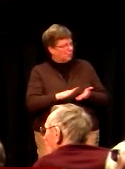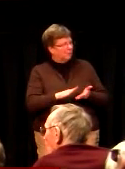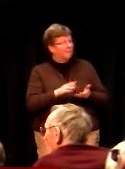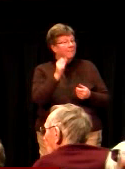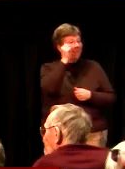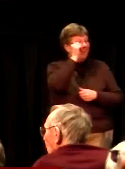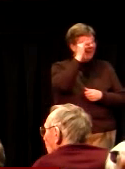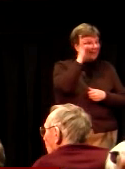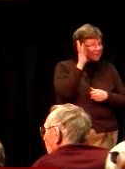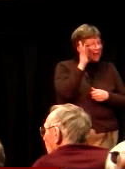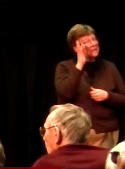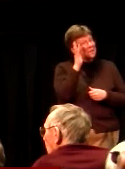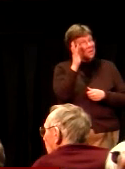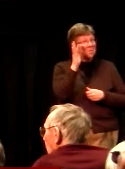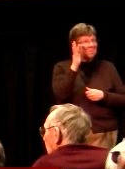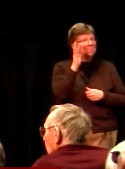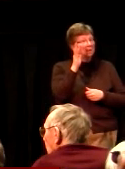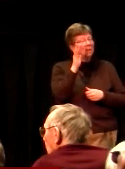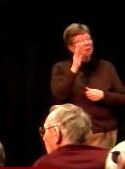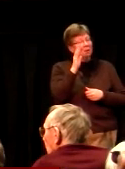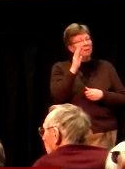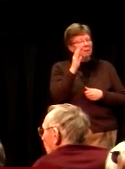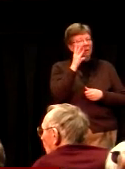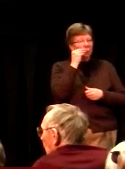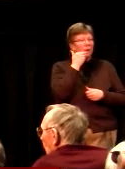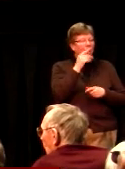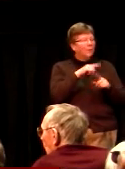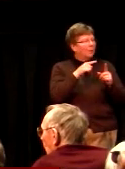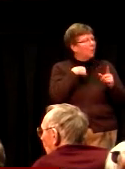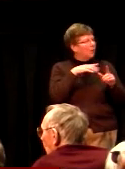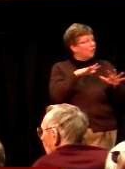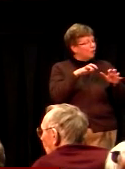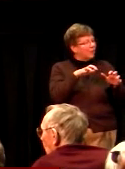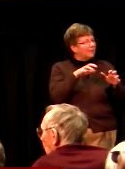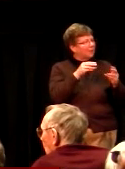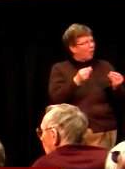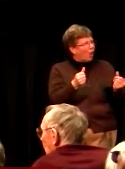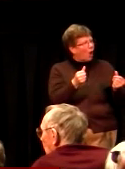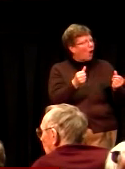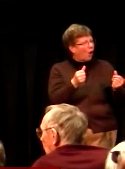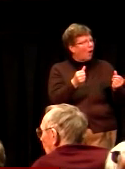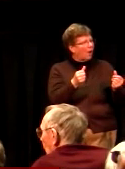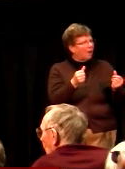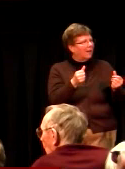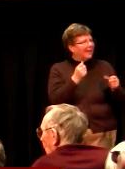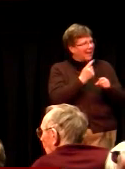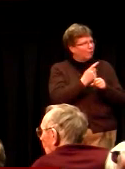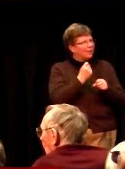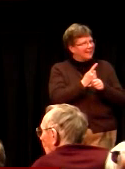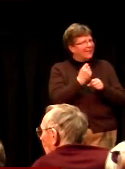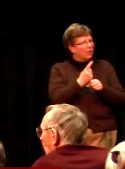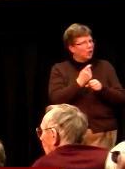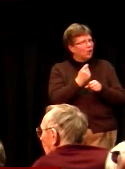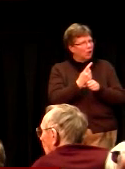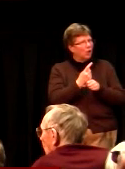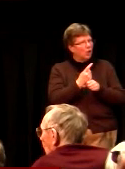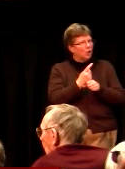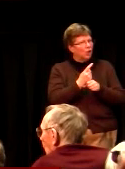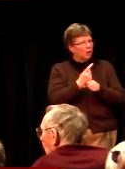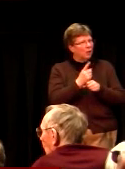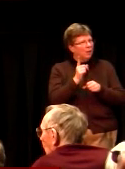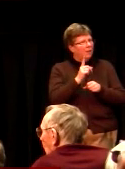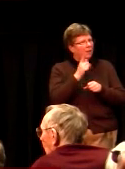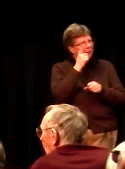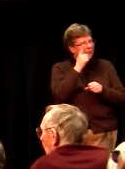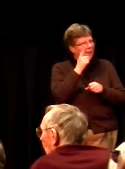realize we're freezing and thawing about that much, maybe 2 or 3 feet each year, where we have all of our oil and gas